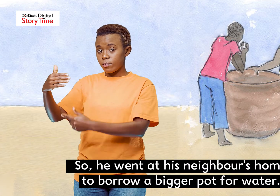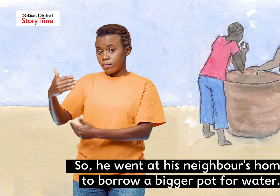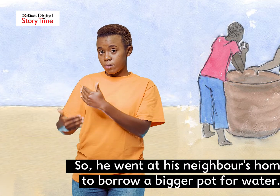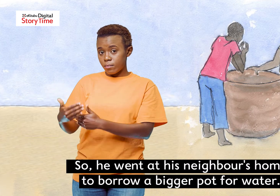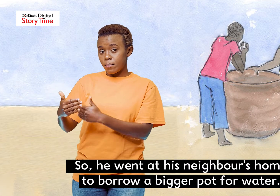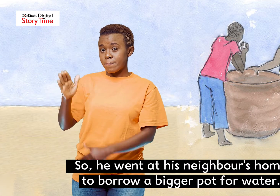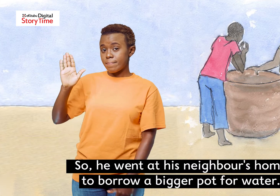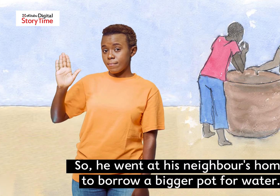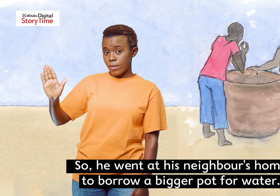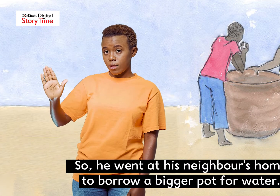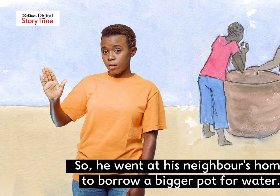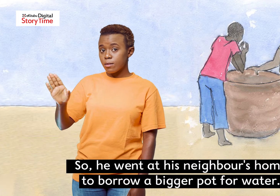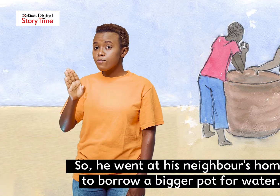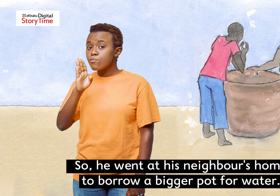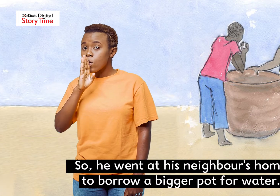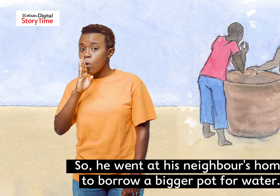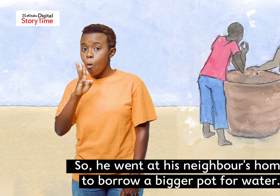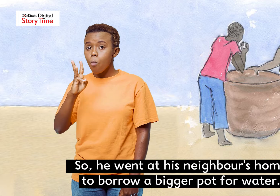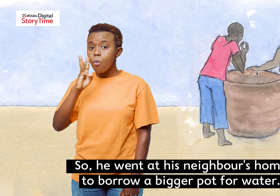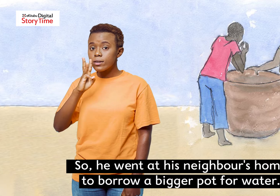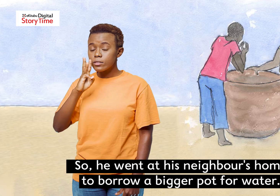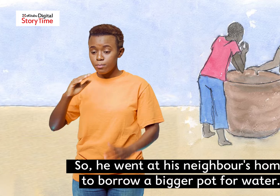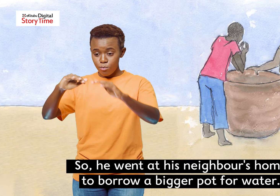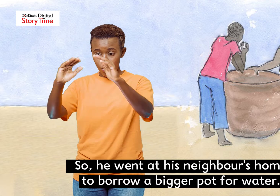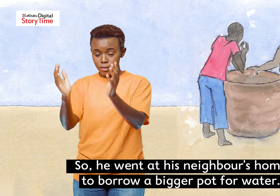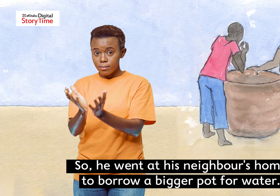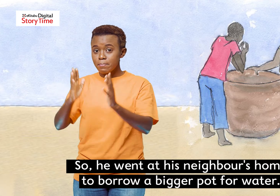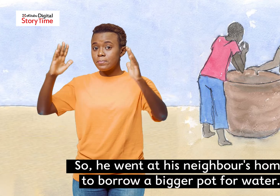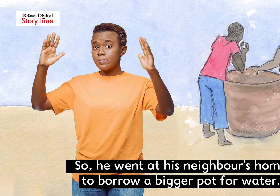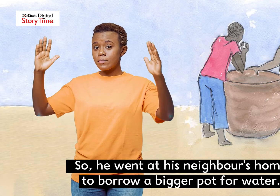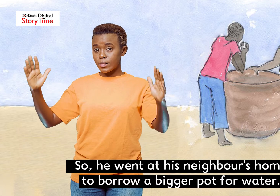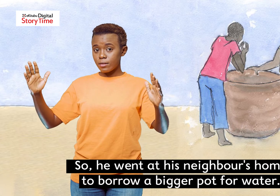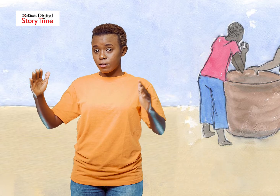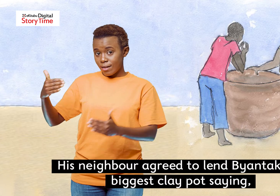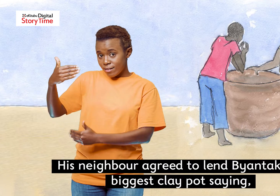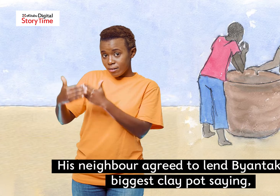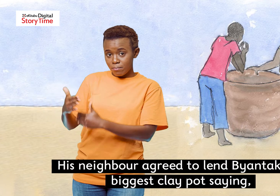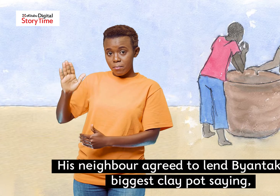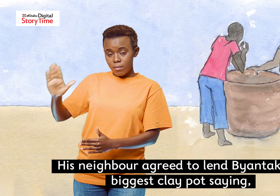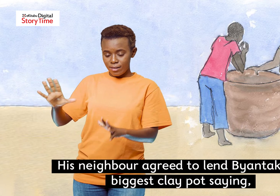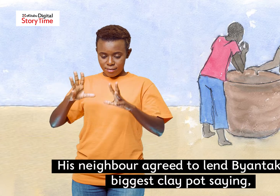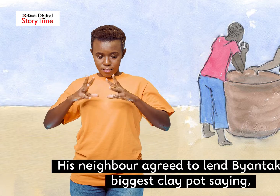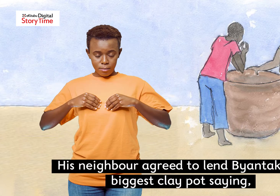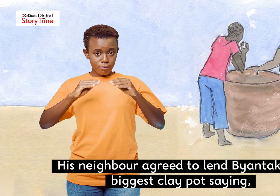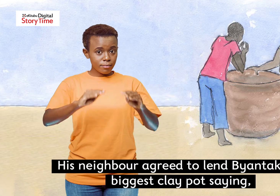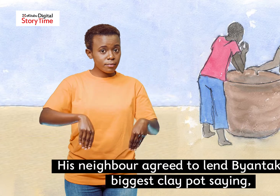So, he went at his neighbor's home to borrow a bigger pot for water. His neighbor agreed to lend Biantaka